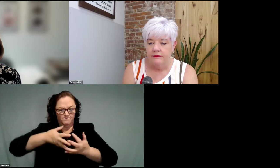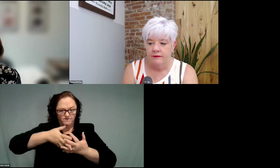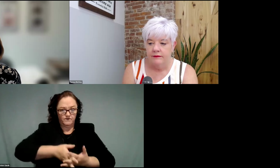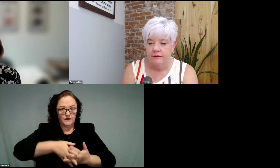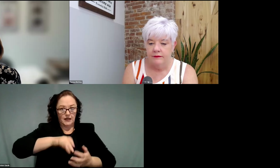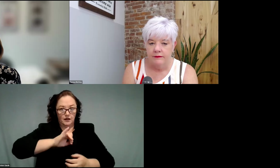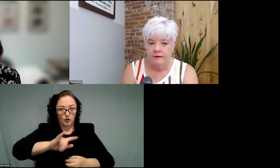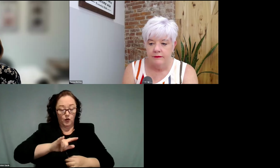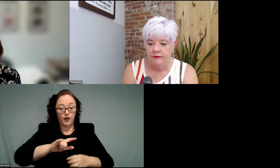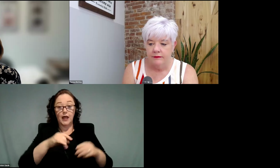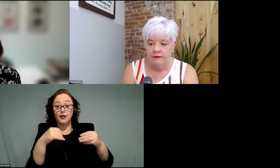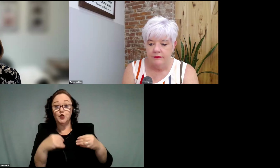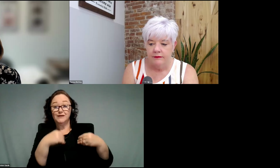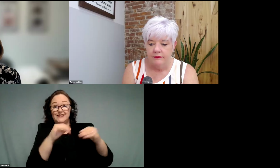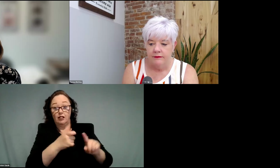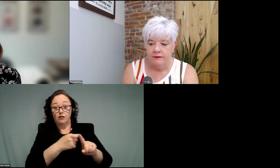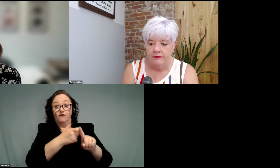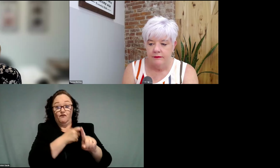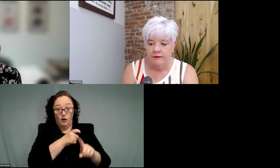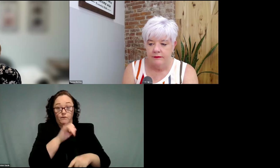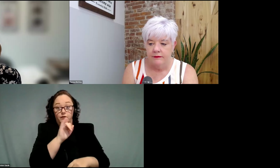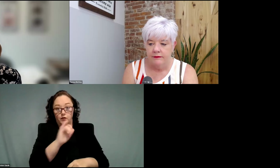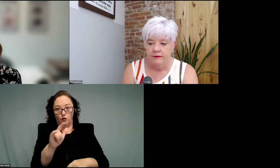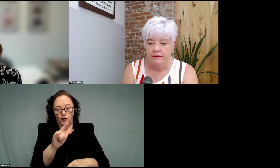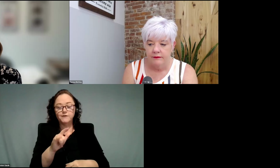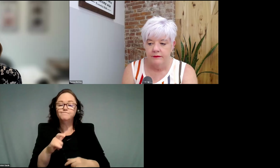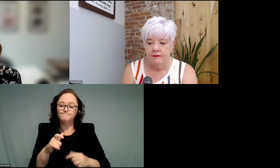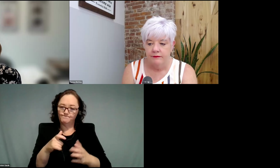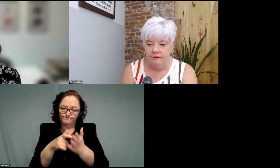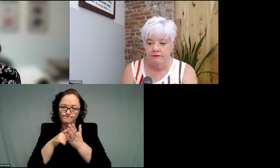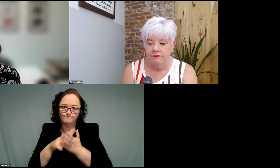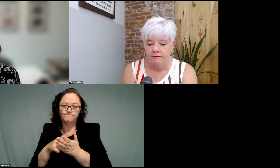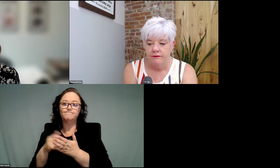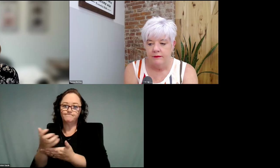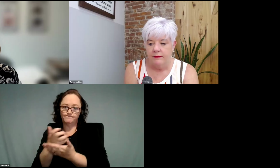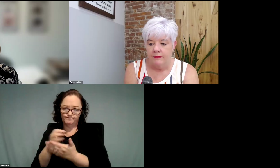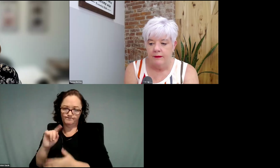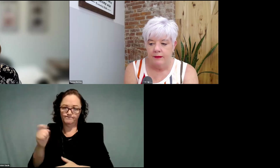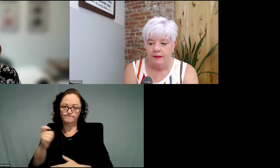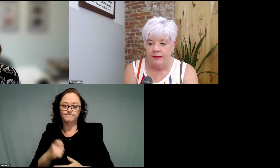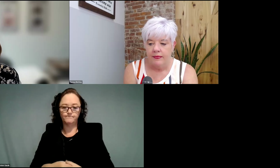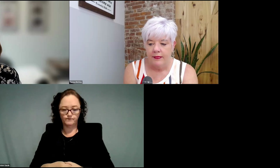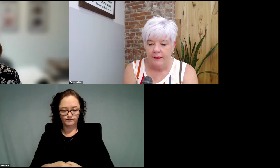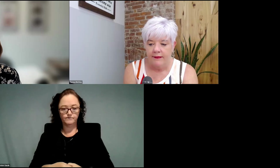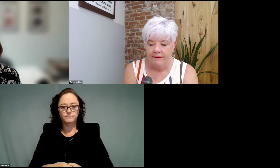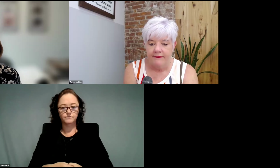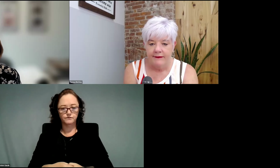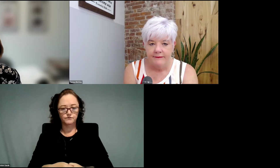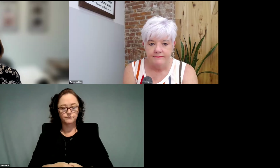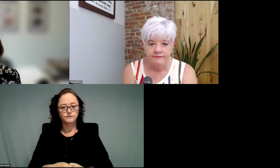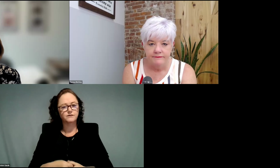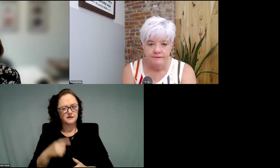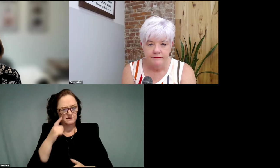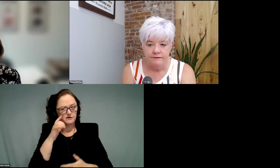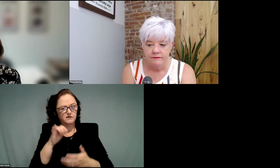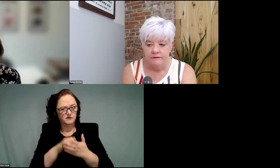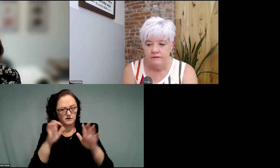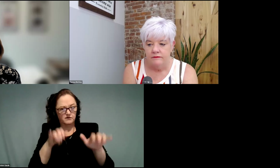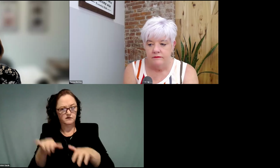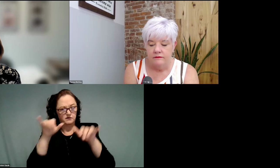Great. And I think that's probably a really common question, a common situation for a lot of folks. Yeah. I also see an